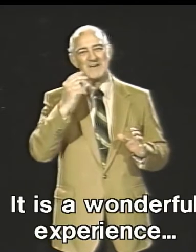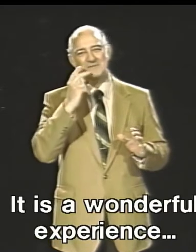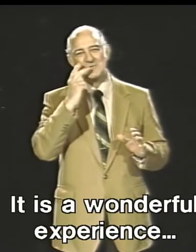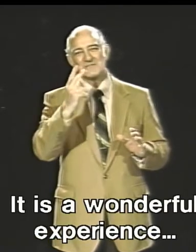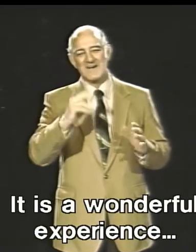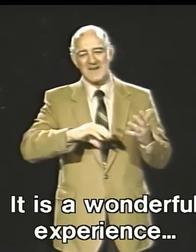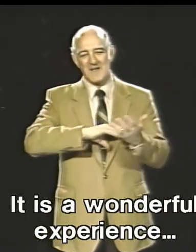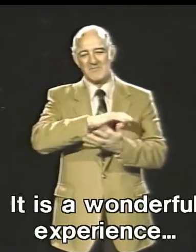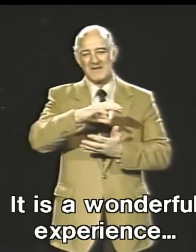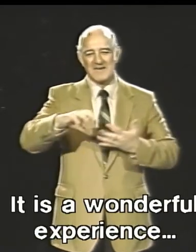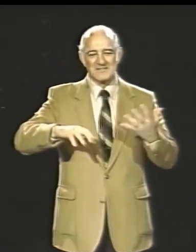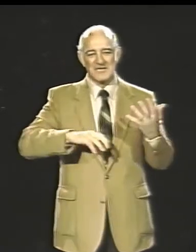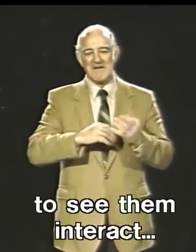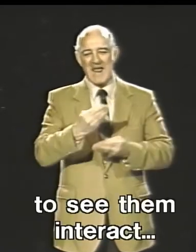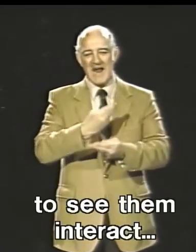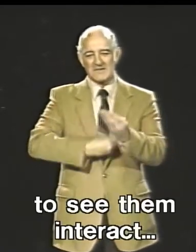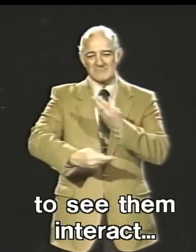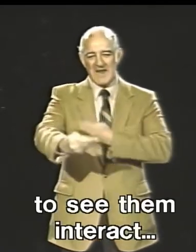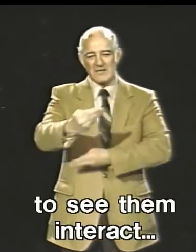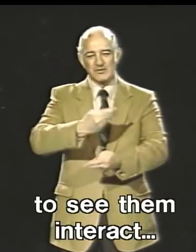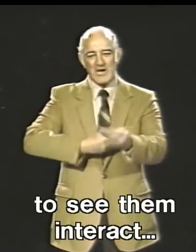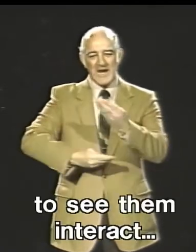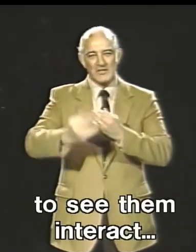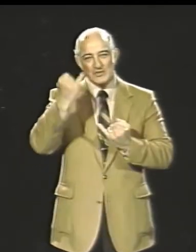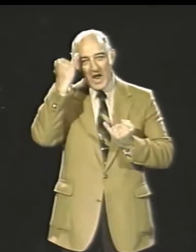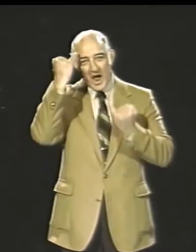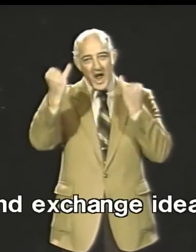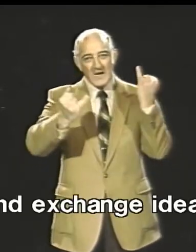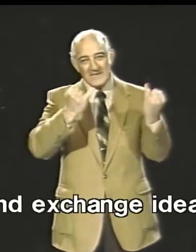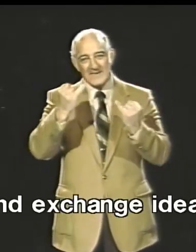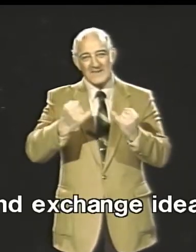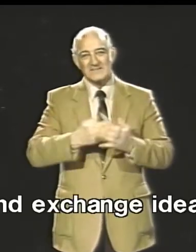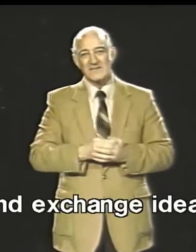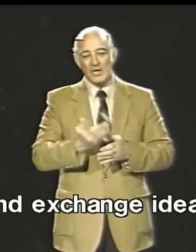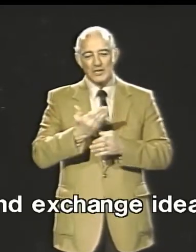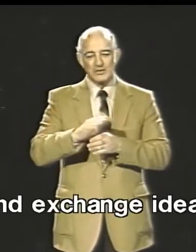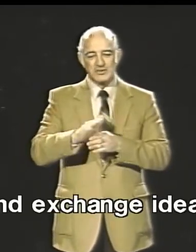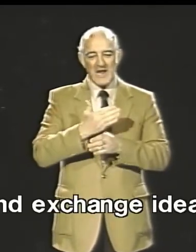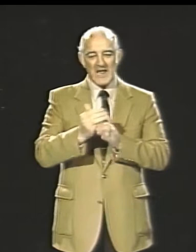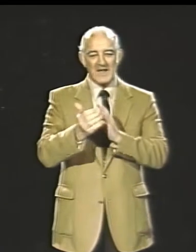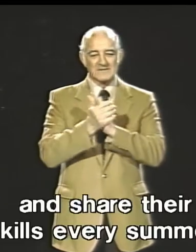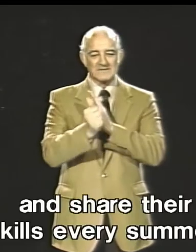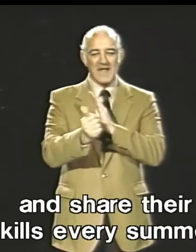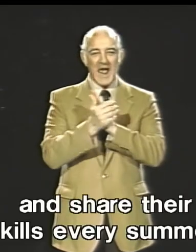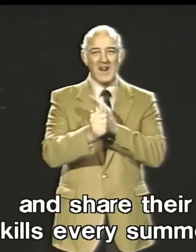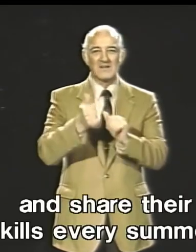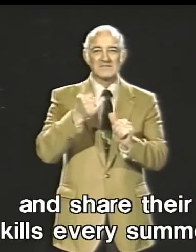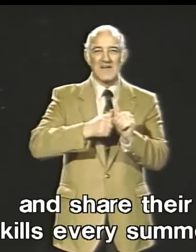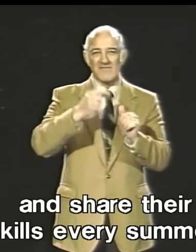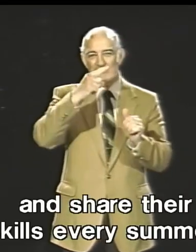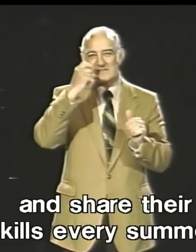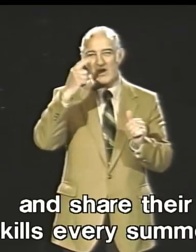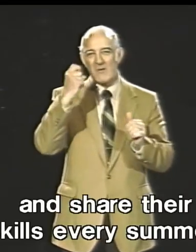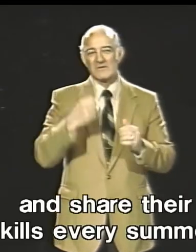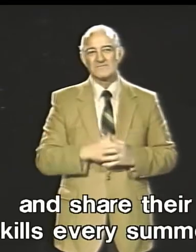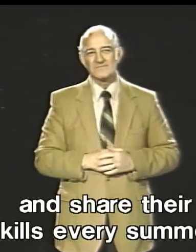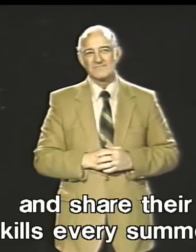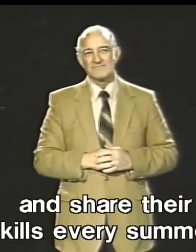It's a wonderful experience to see them interact and exchange ideas and share their skills every summer.